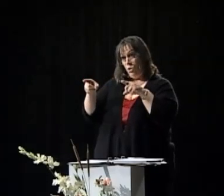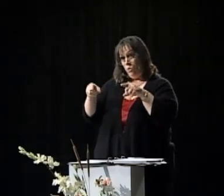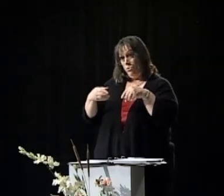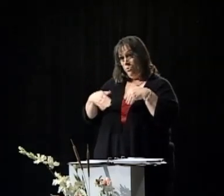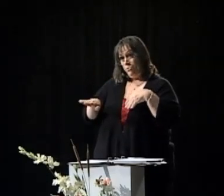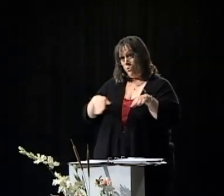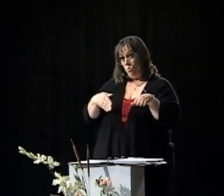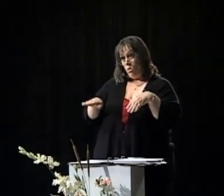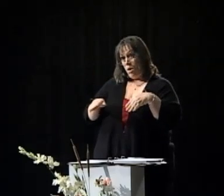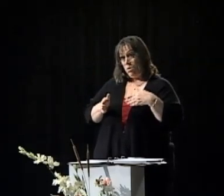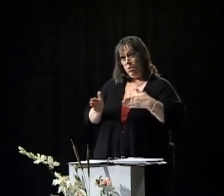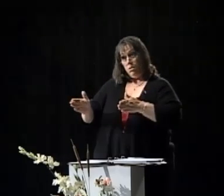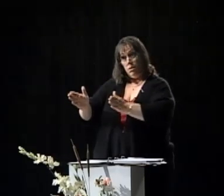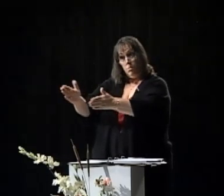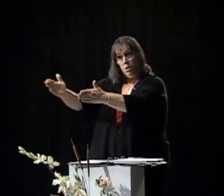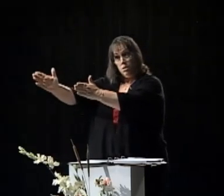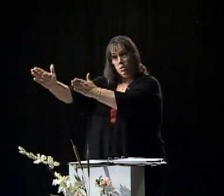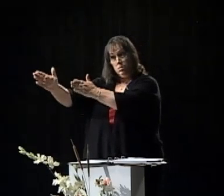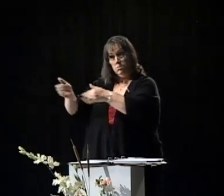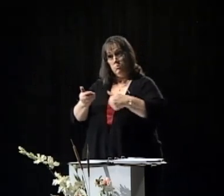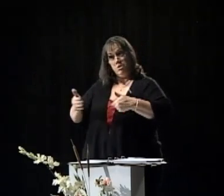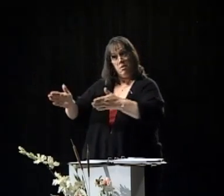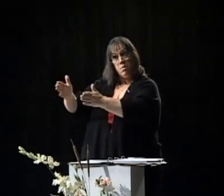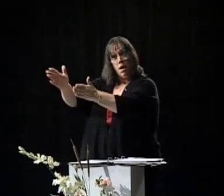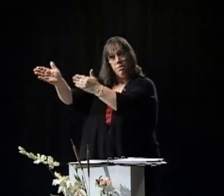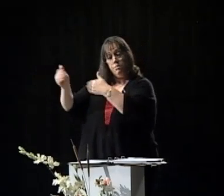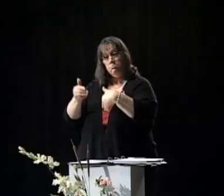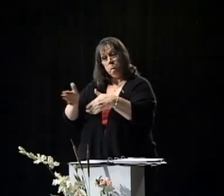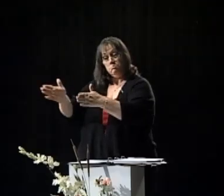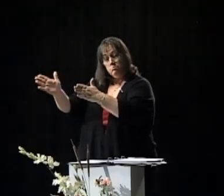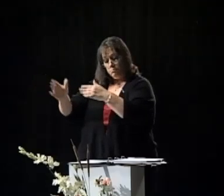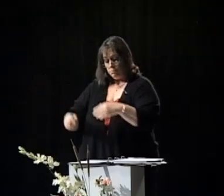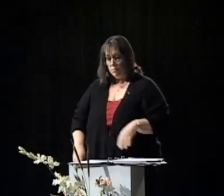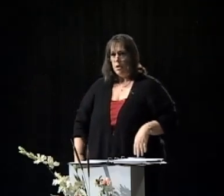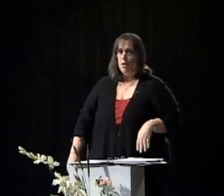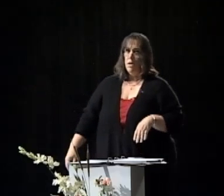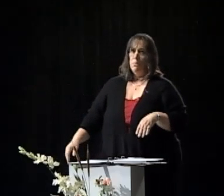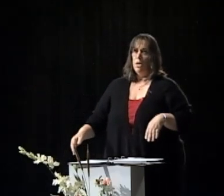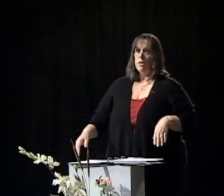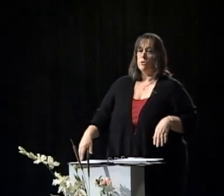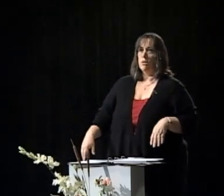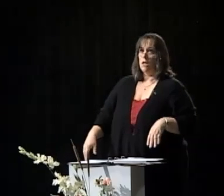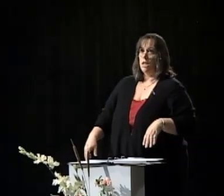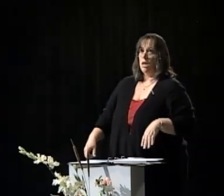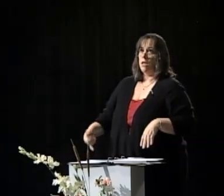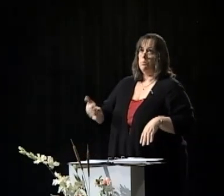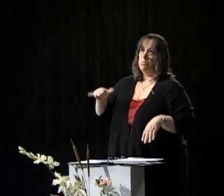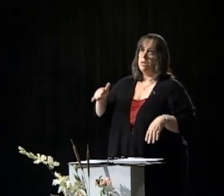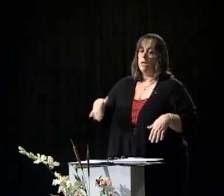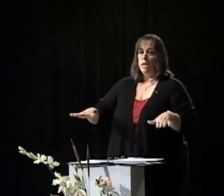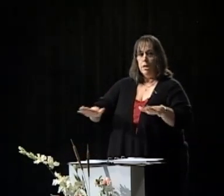go for a walk in the park, down the path. Park is really like play